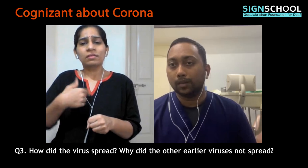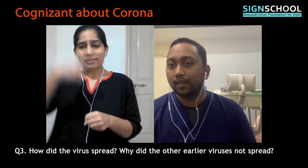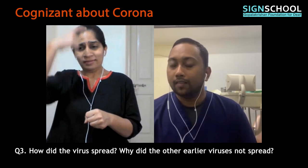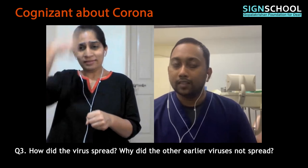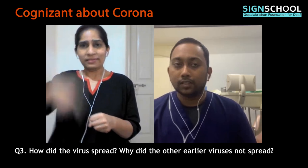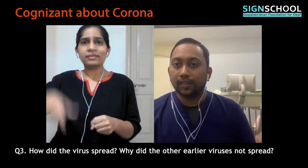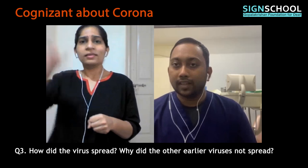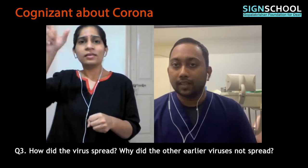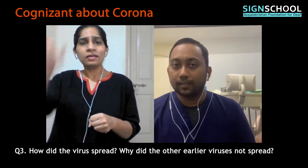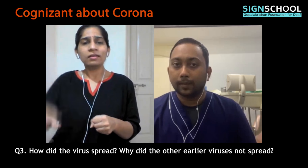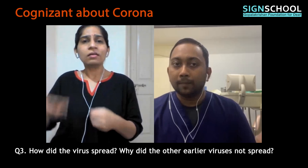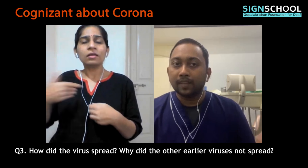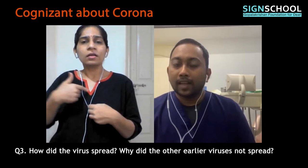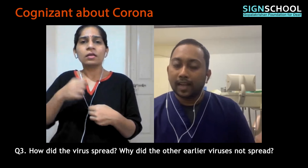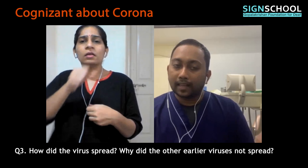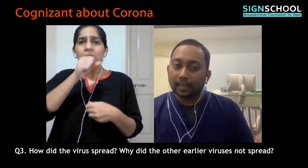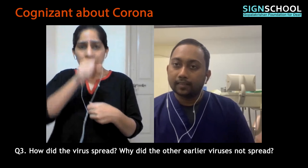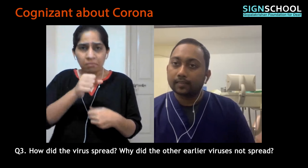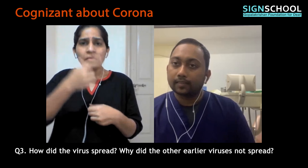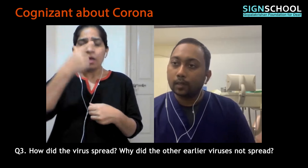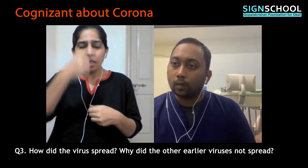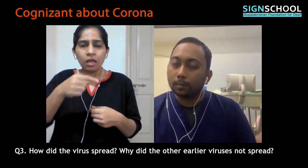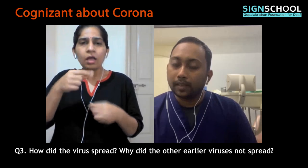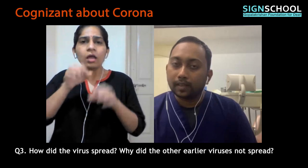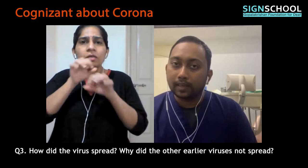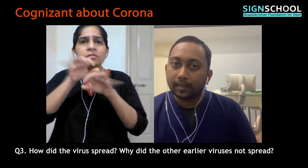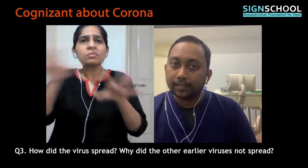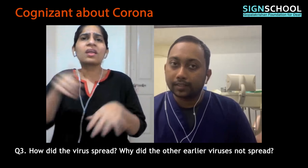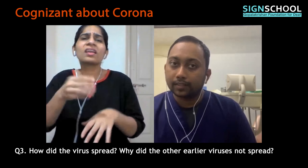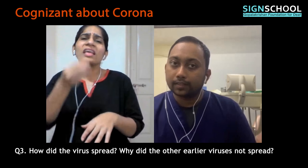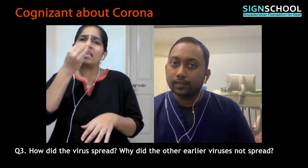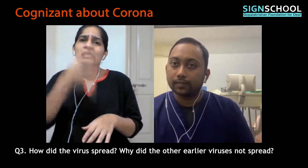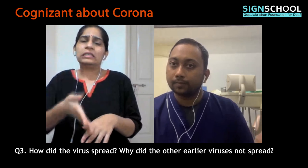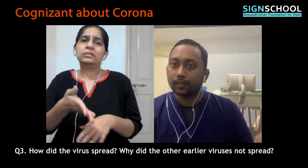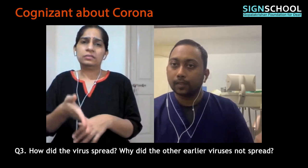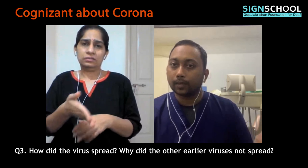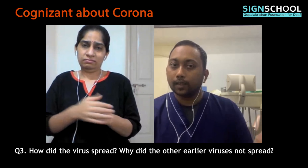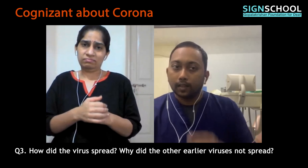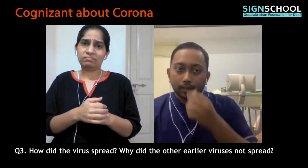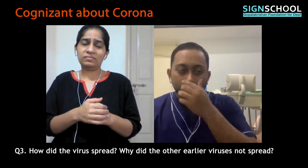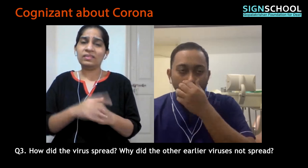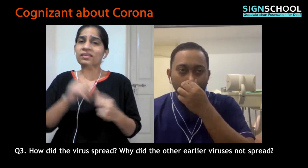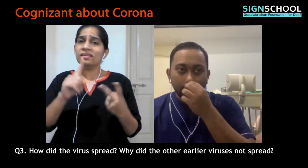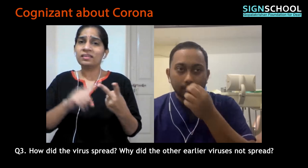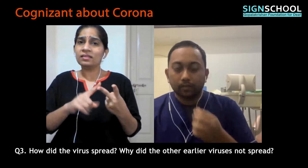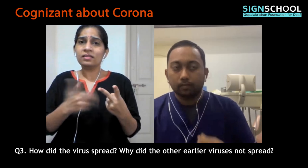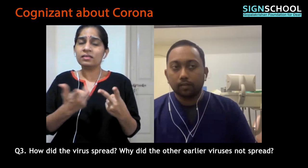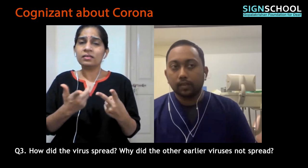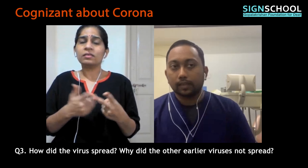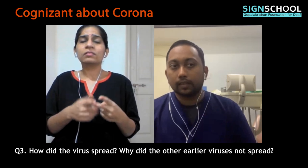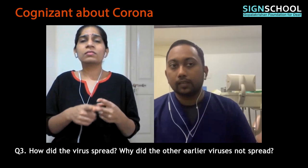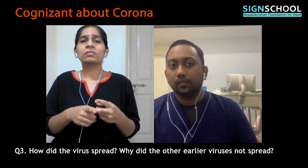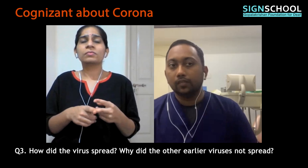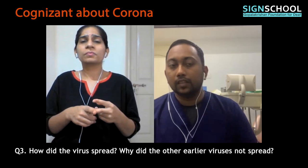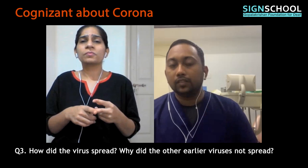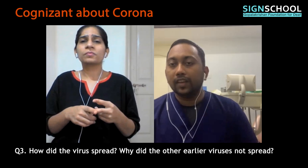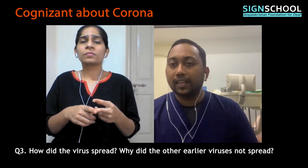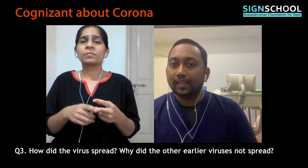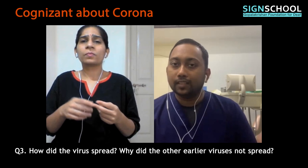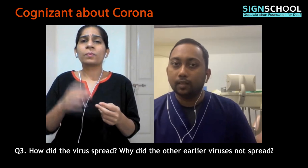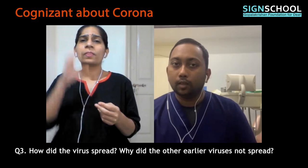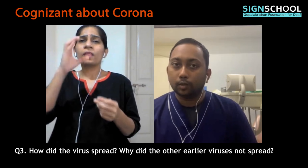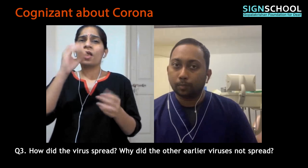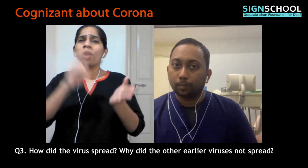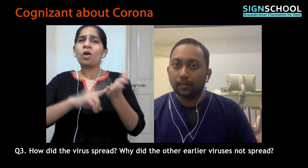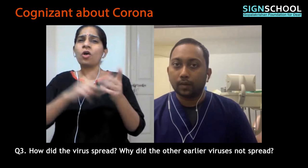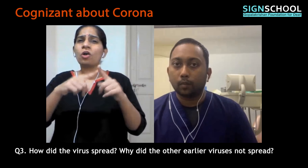through droplet, which is very easy. And the second one being contagiousness. Okay, so it's